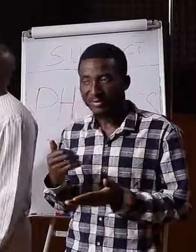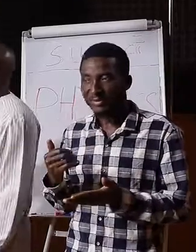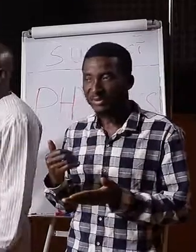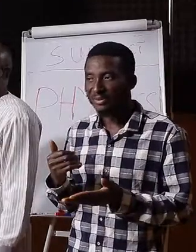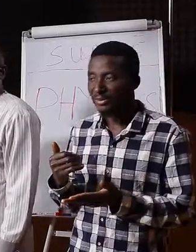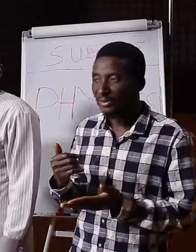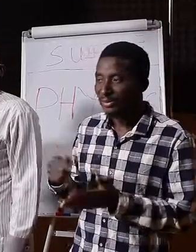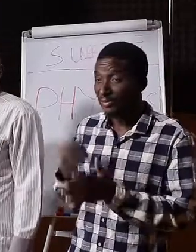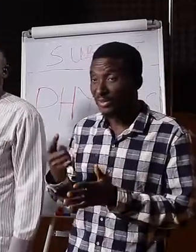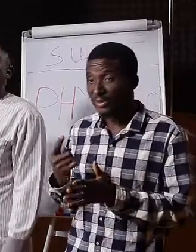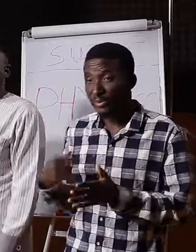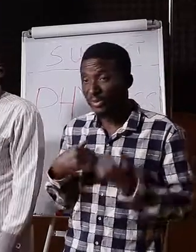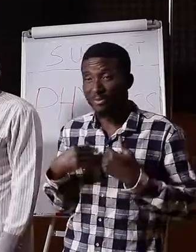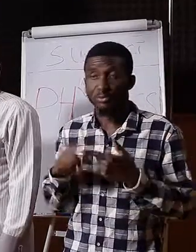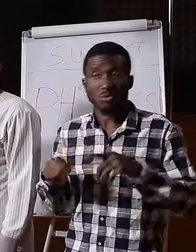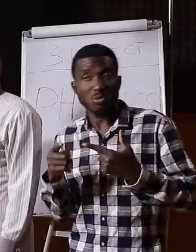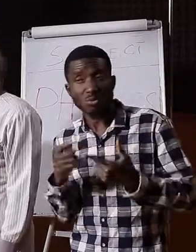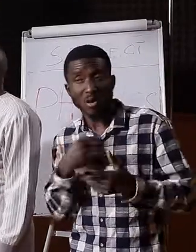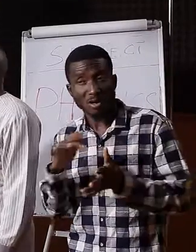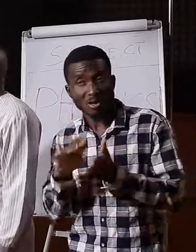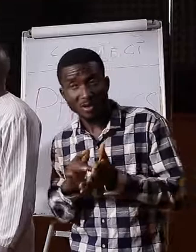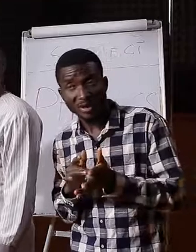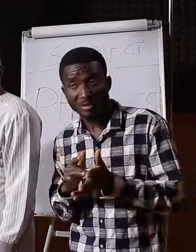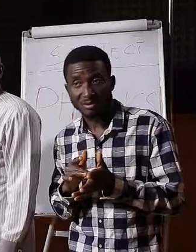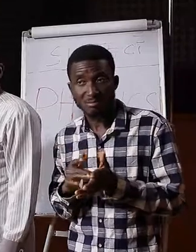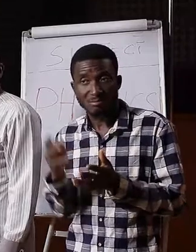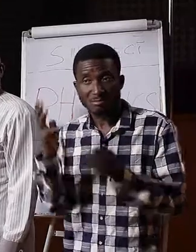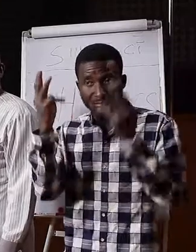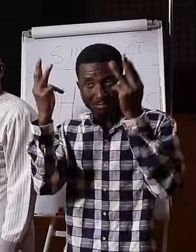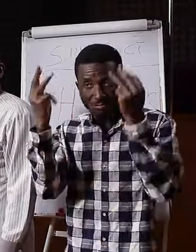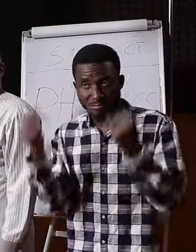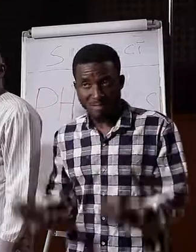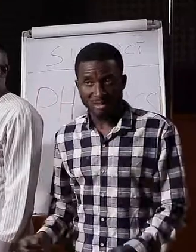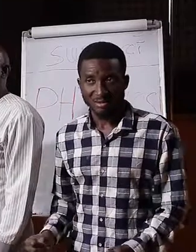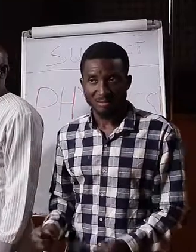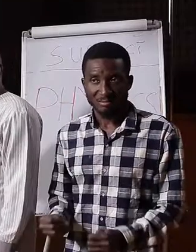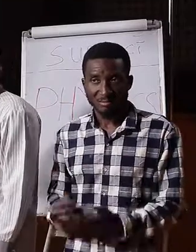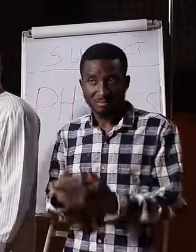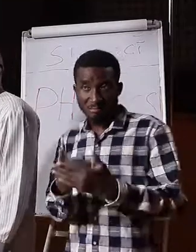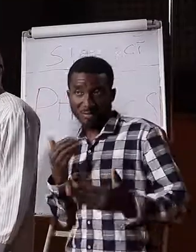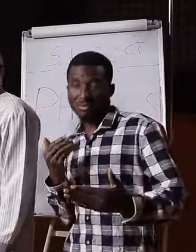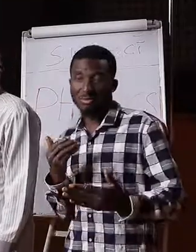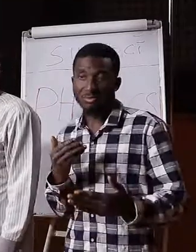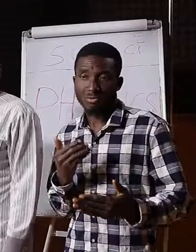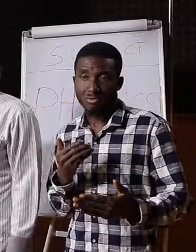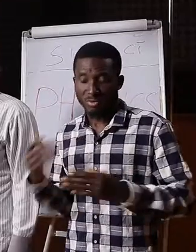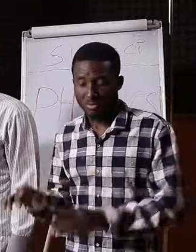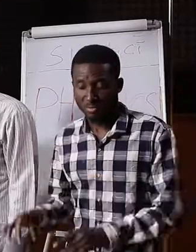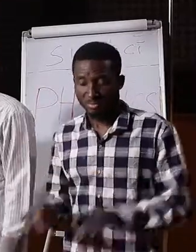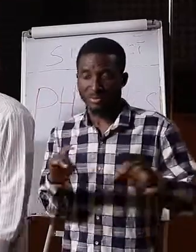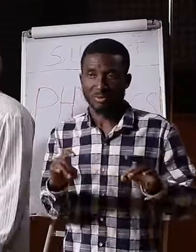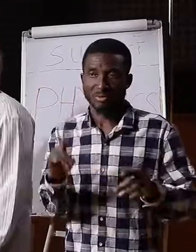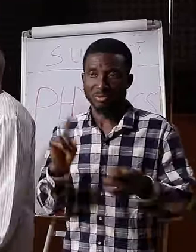So therefore, first and foremost, we have to go and calculate mass, M, before we can now substitute in our